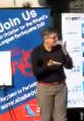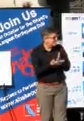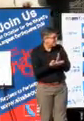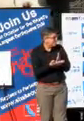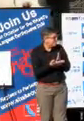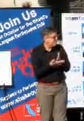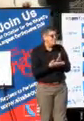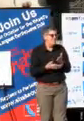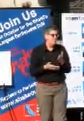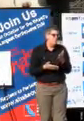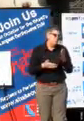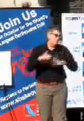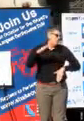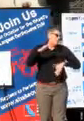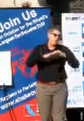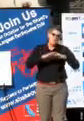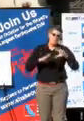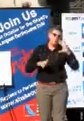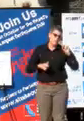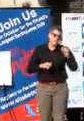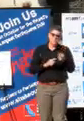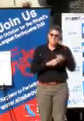This may be up to 30 seconds.